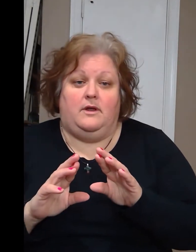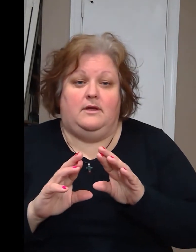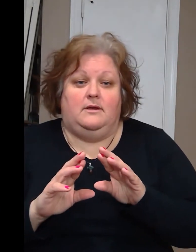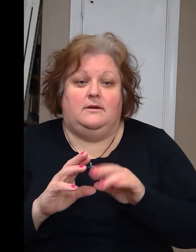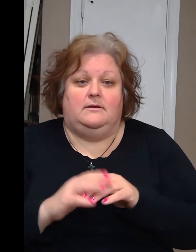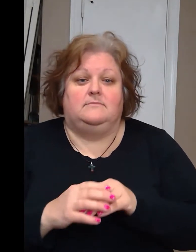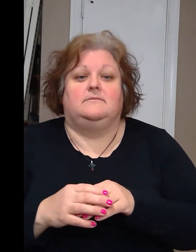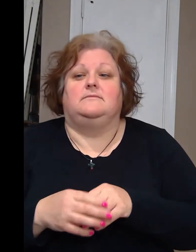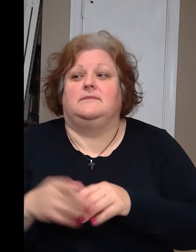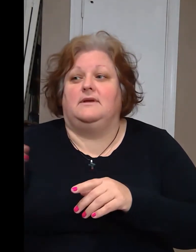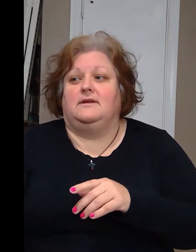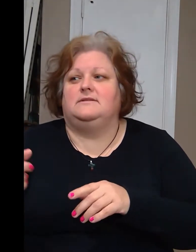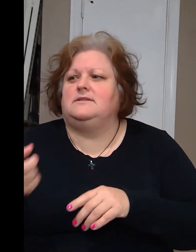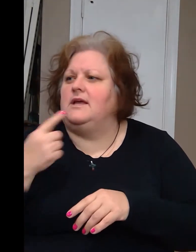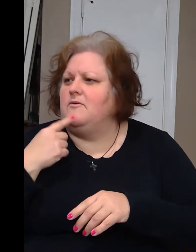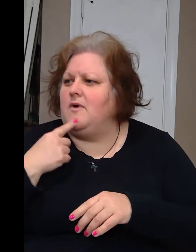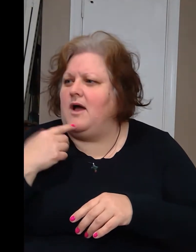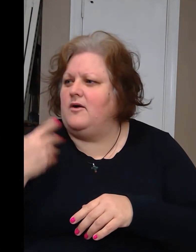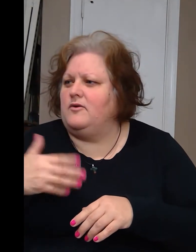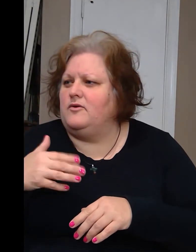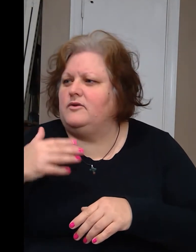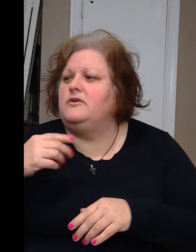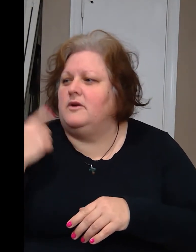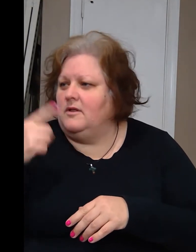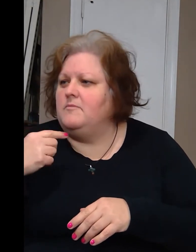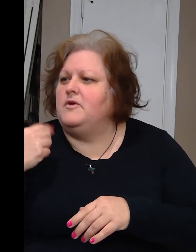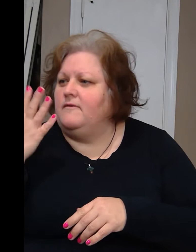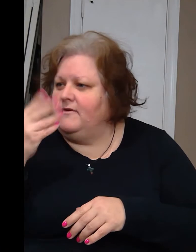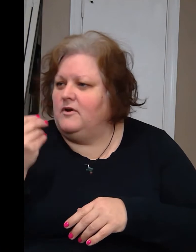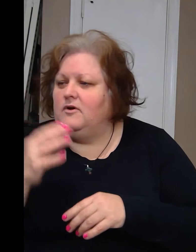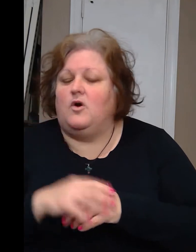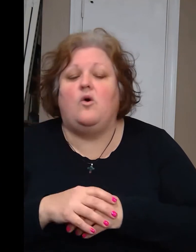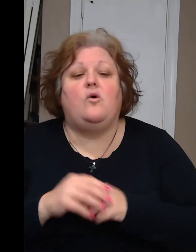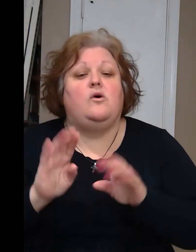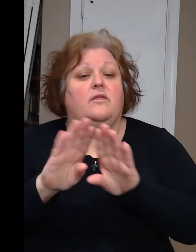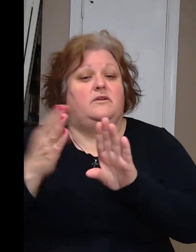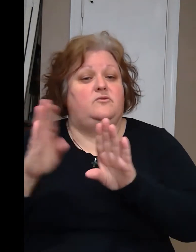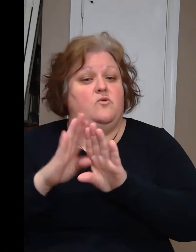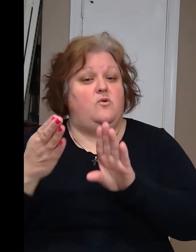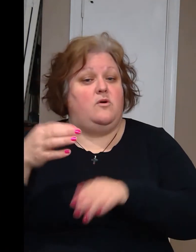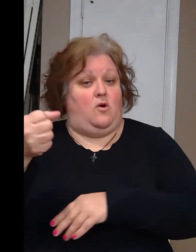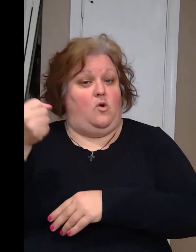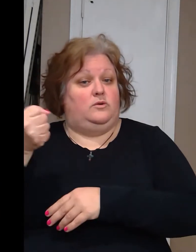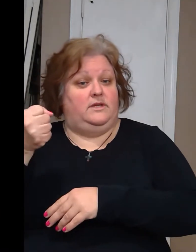or giving someone a compliment, holding the door open for someone else,